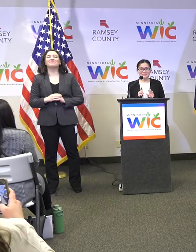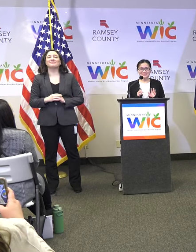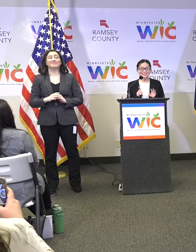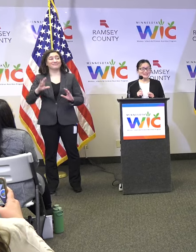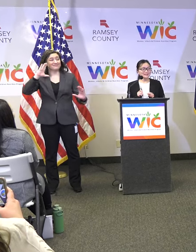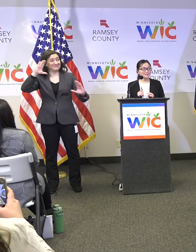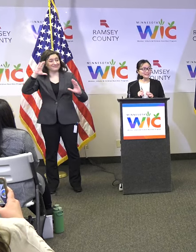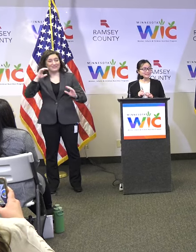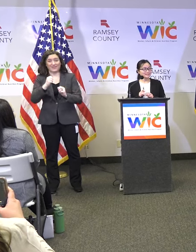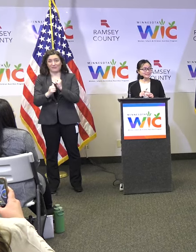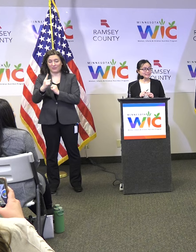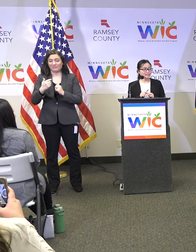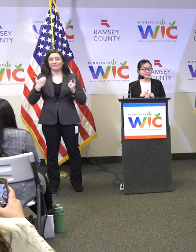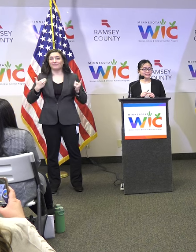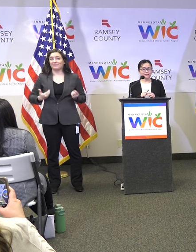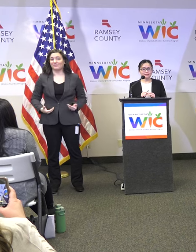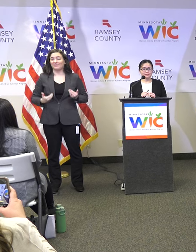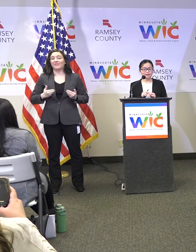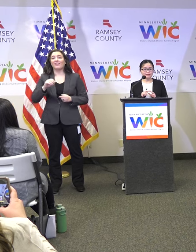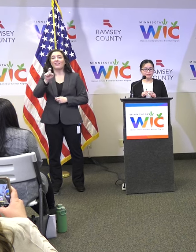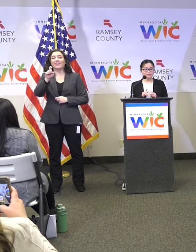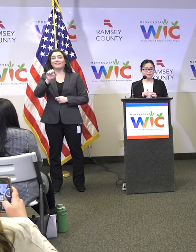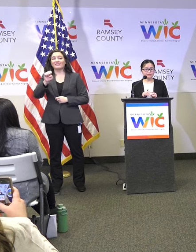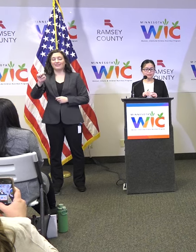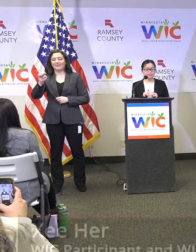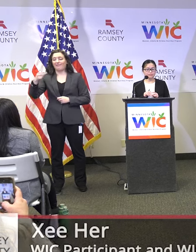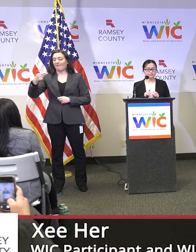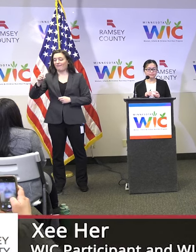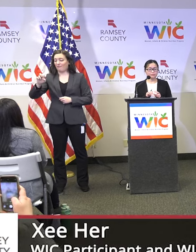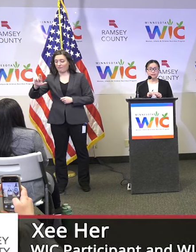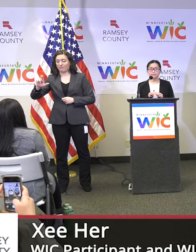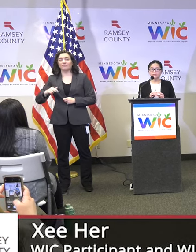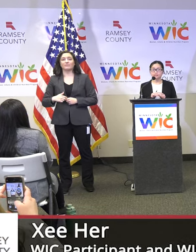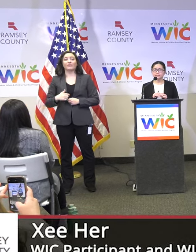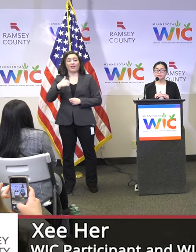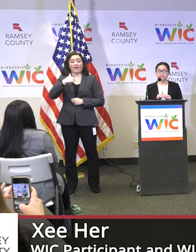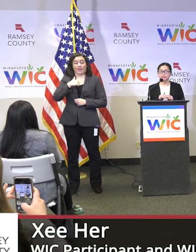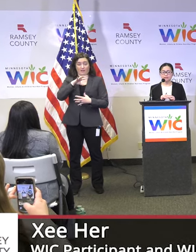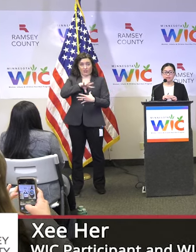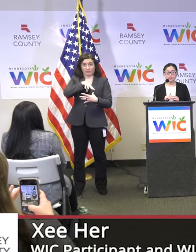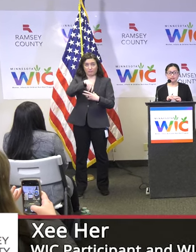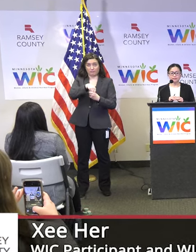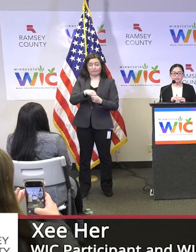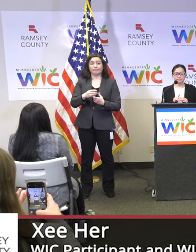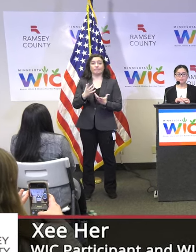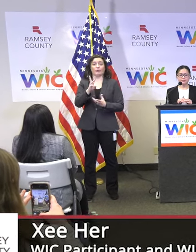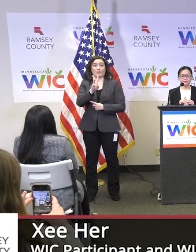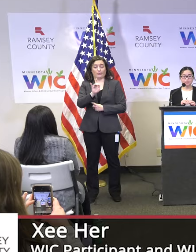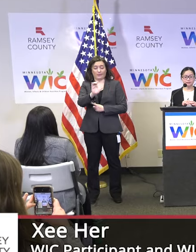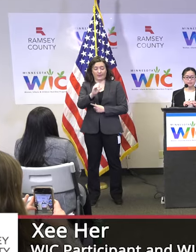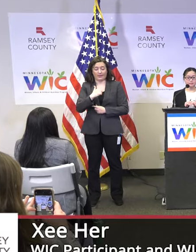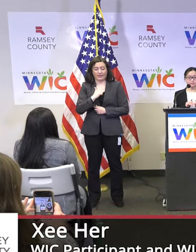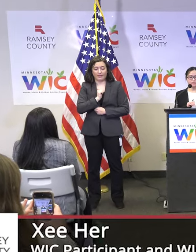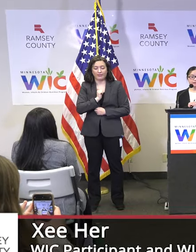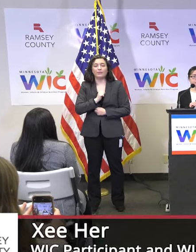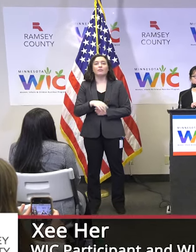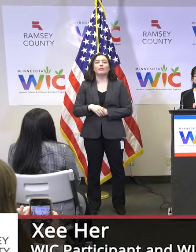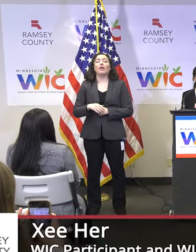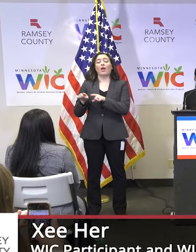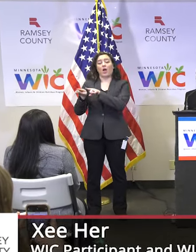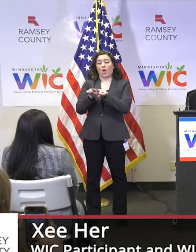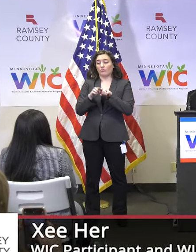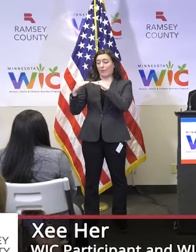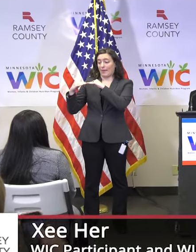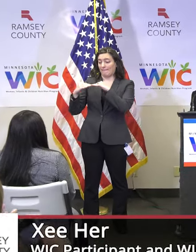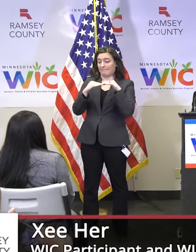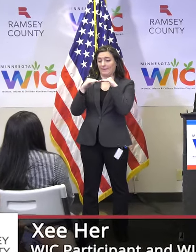Hi everyone, my name is See Her. I am a WIC participant. A peer breastfeeding counselor